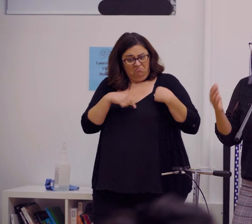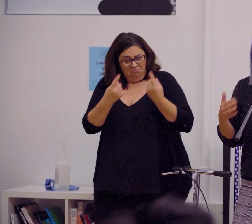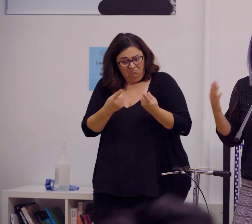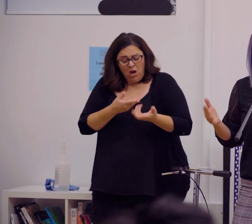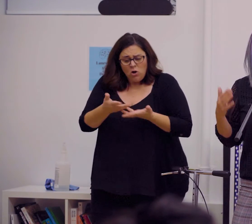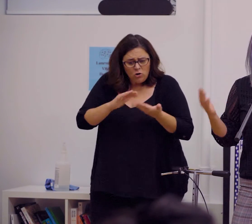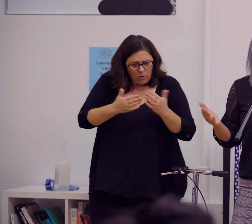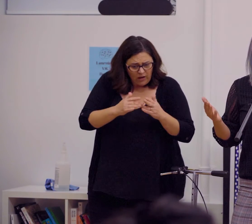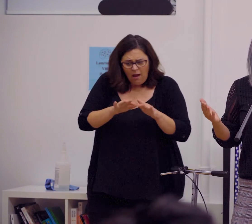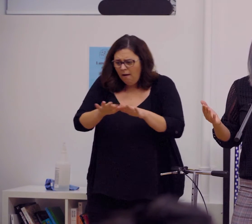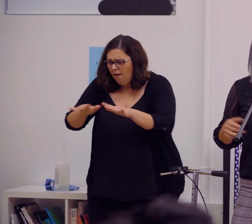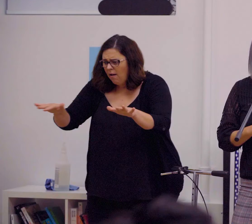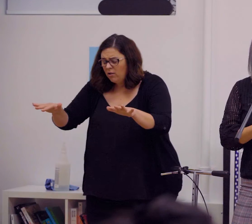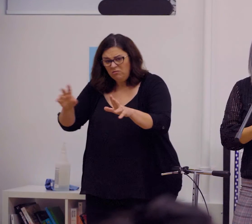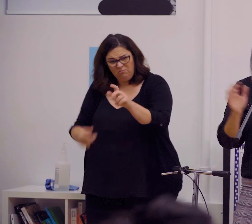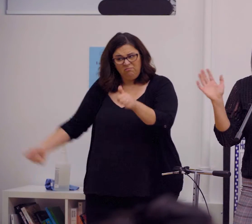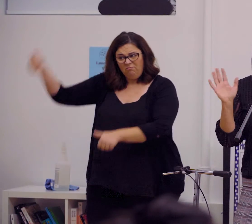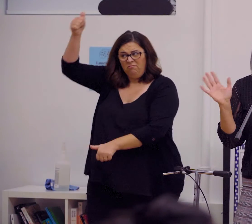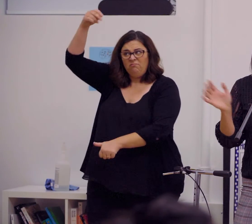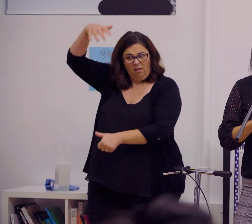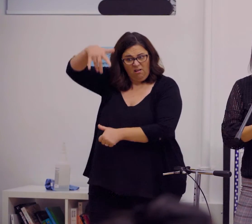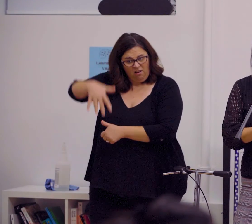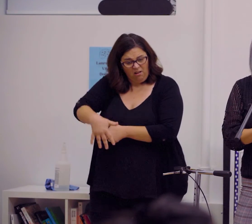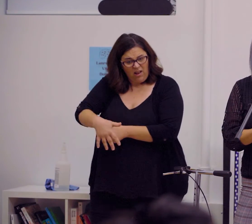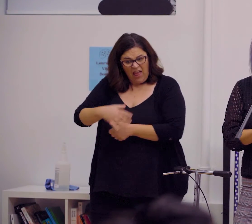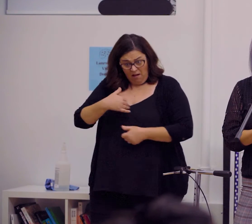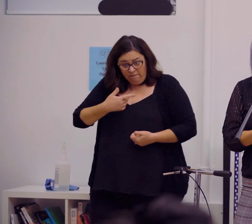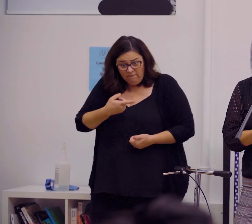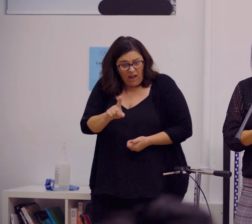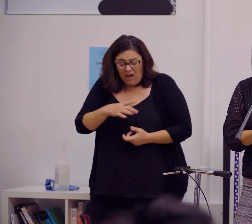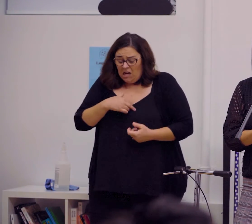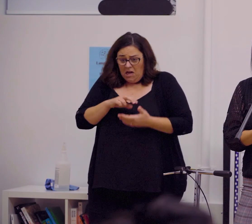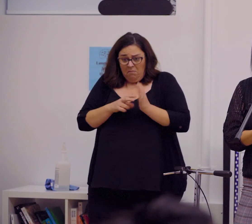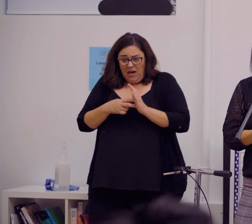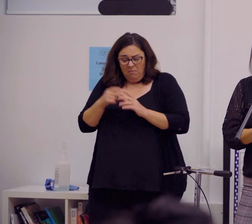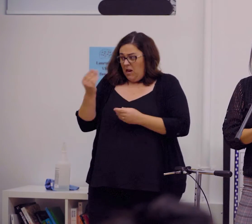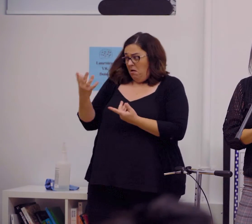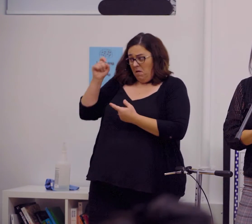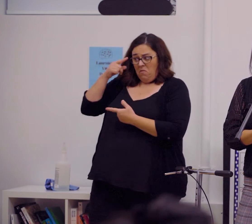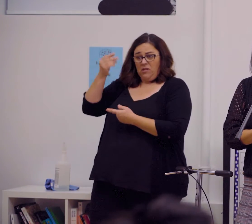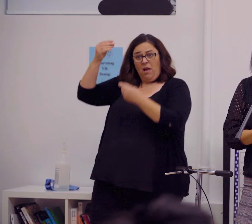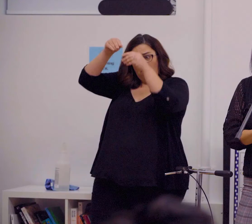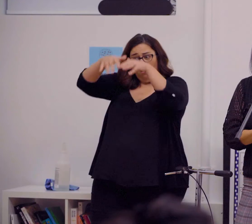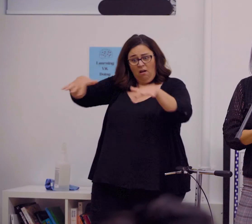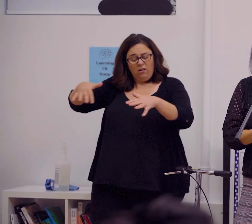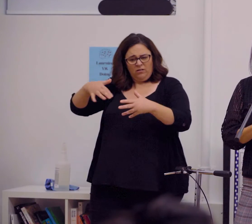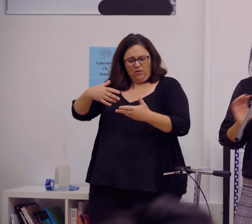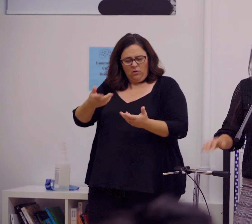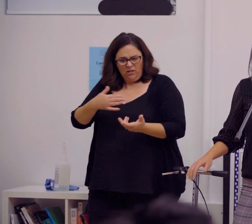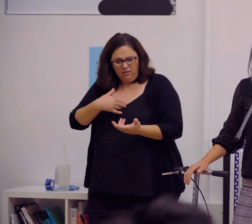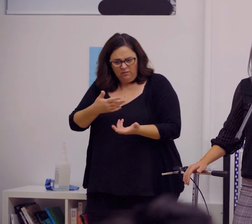way. Was there something else I should have been doing? Because if I had offended anybody, I certainly didn't want that to happen. So I explained the